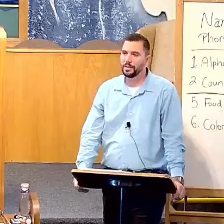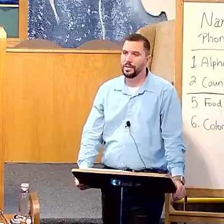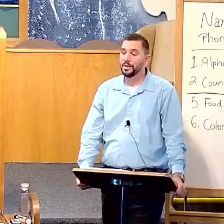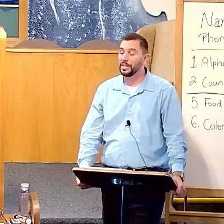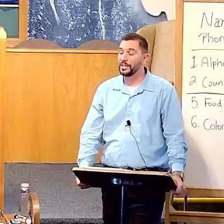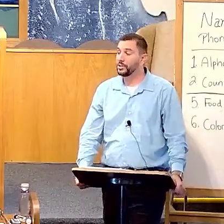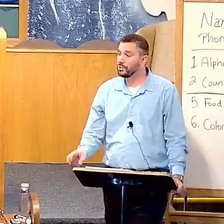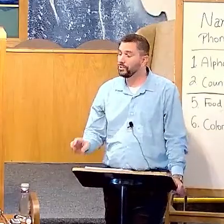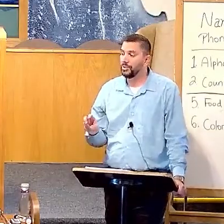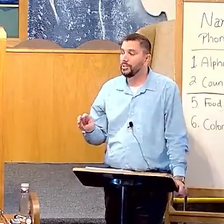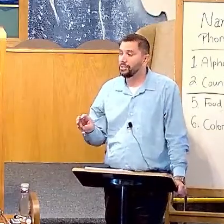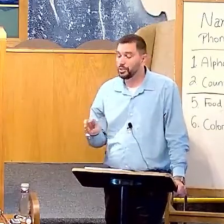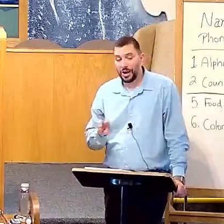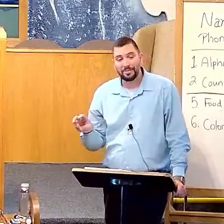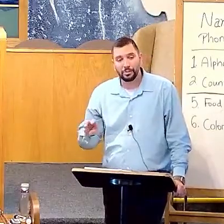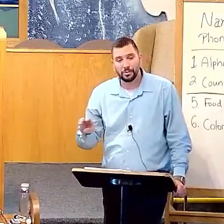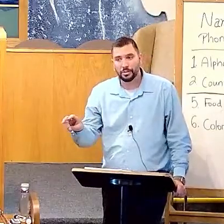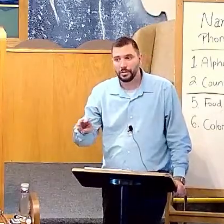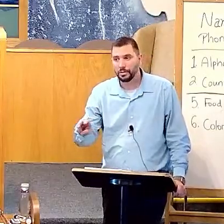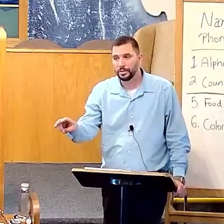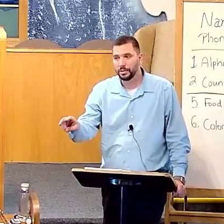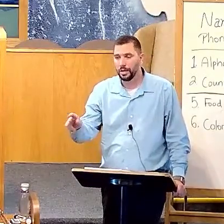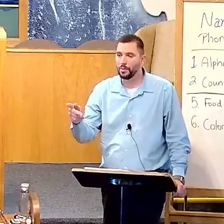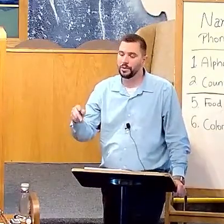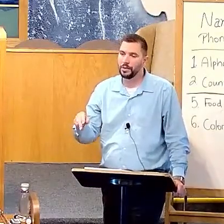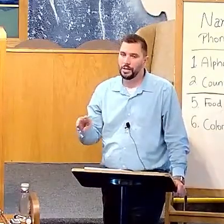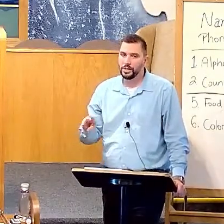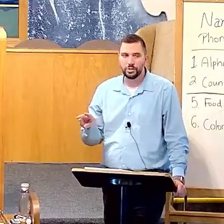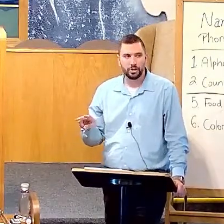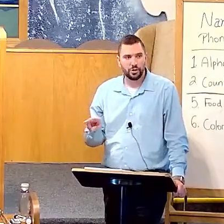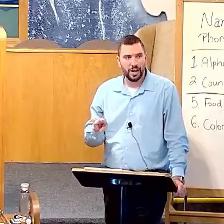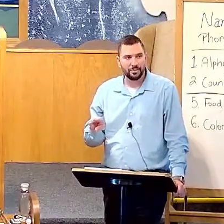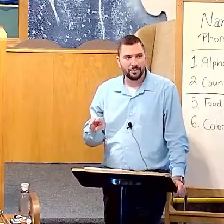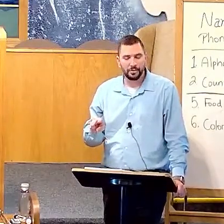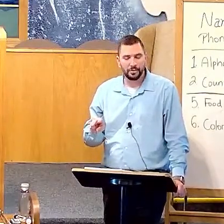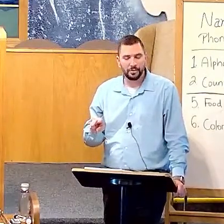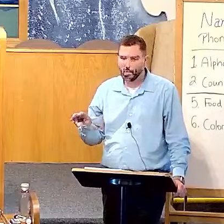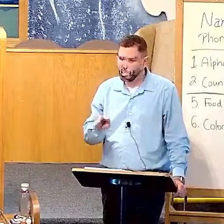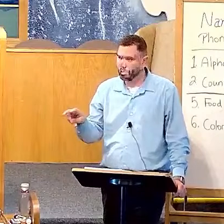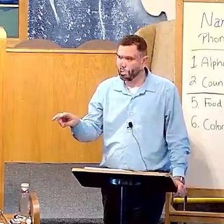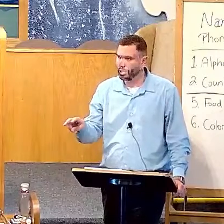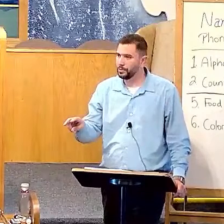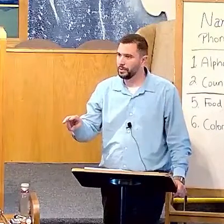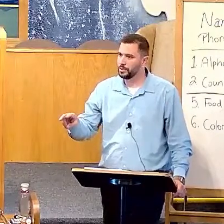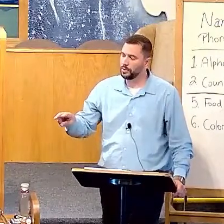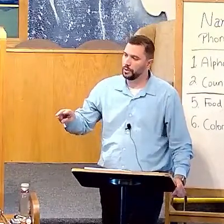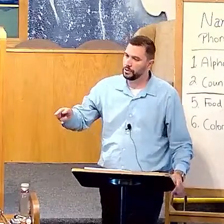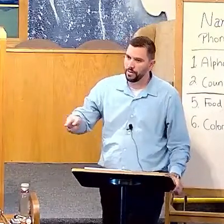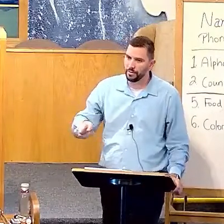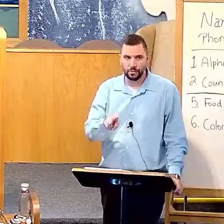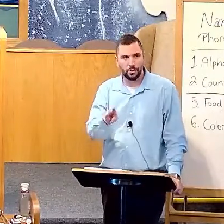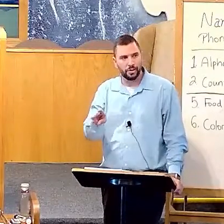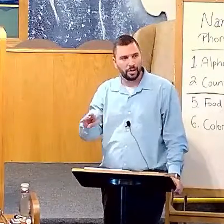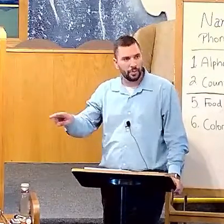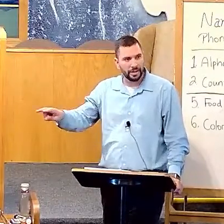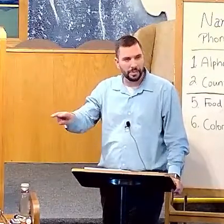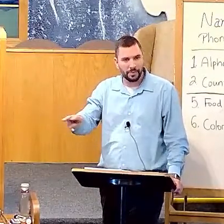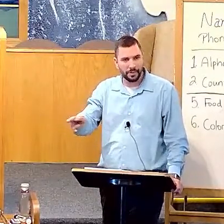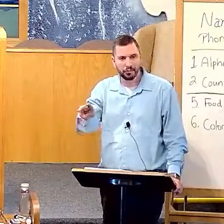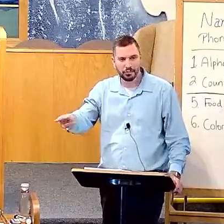That's also to travel. So to travel is you go like, because what you do on travel, you go down a winding path to